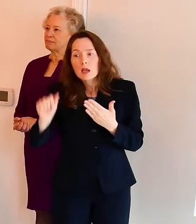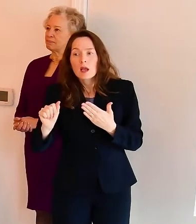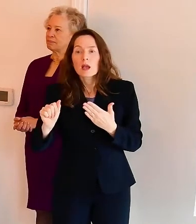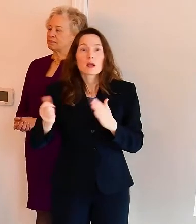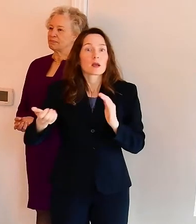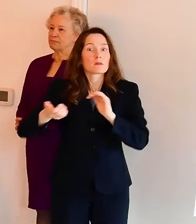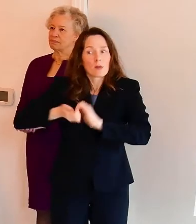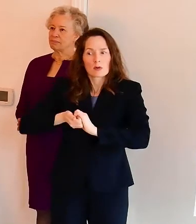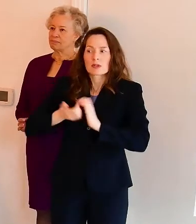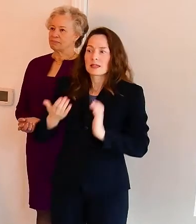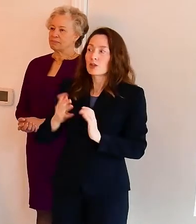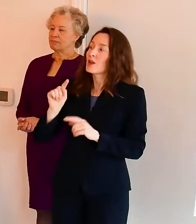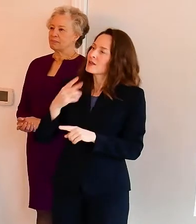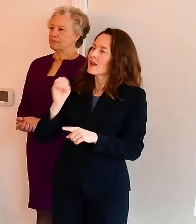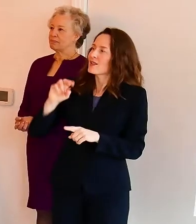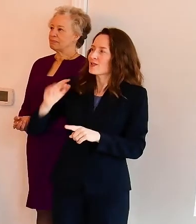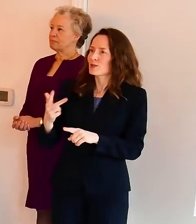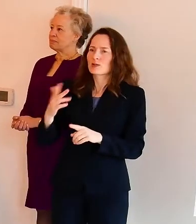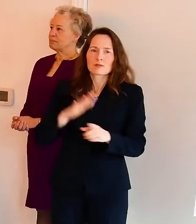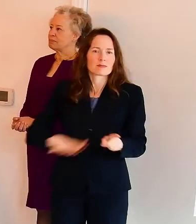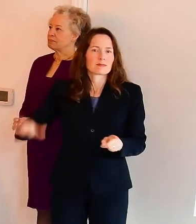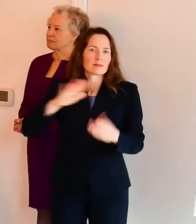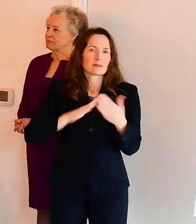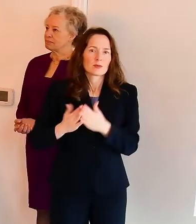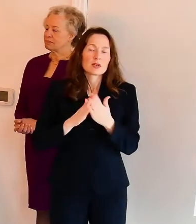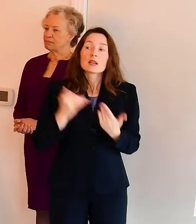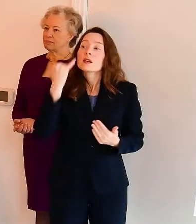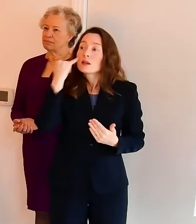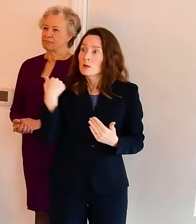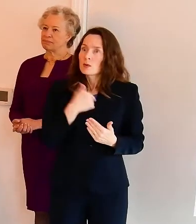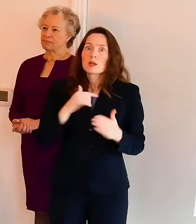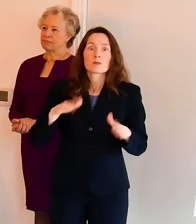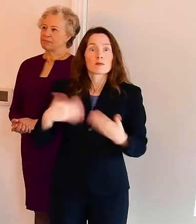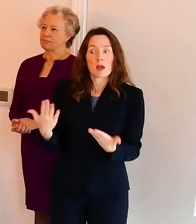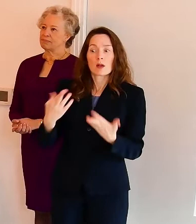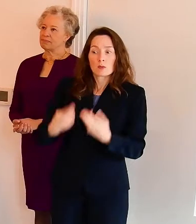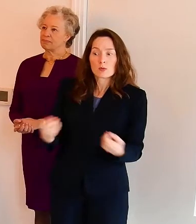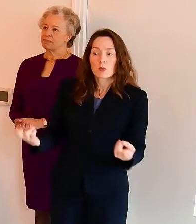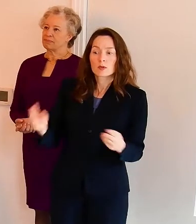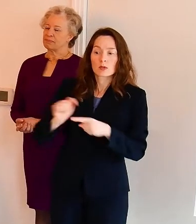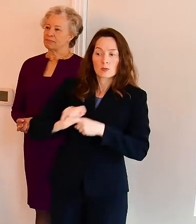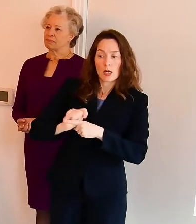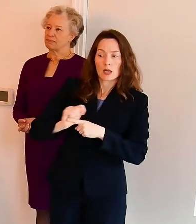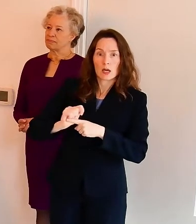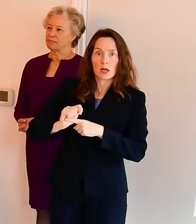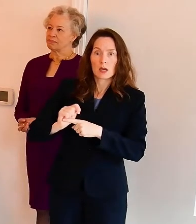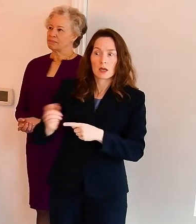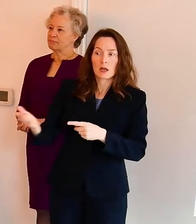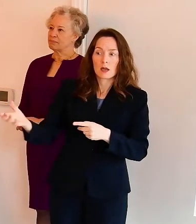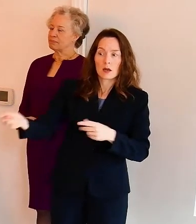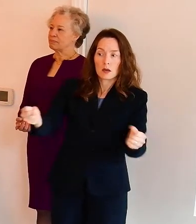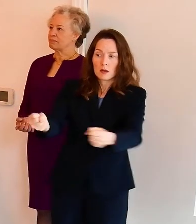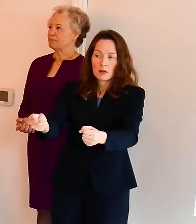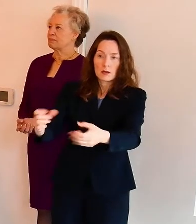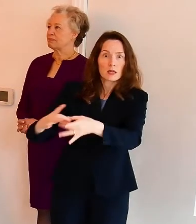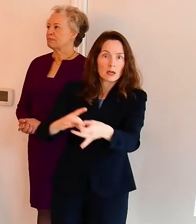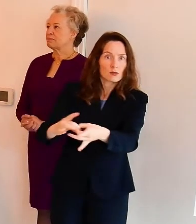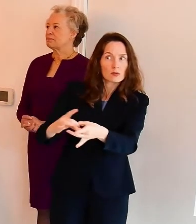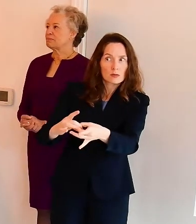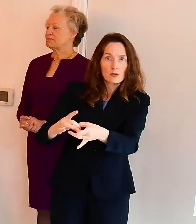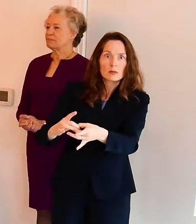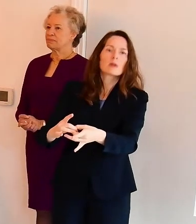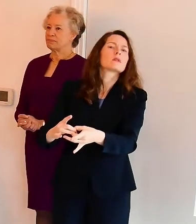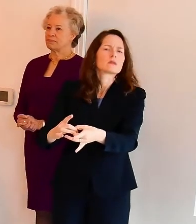the Third and throughout the community. We provide the resources, the training, the connections, like Laura just said. It's that